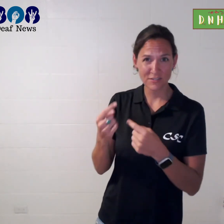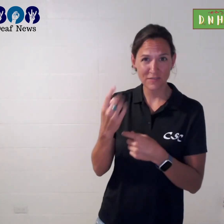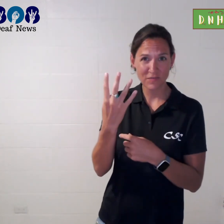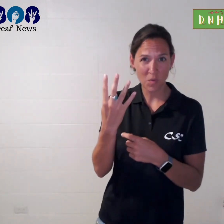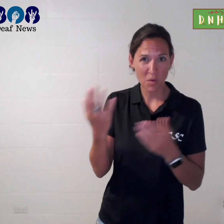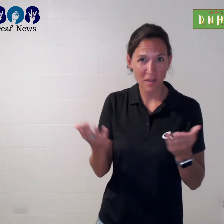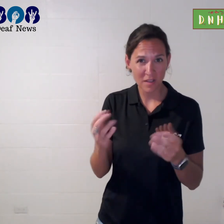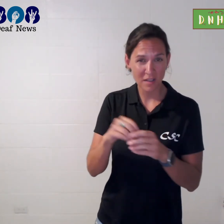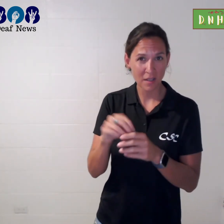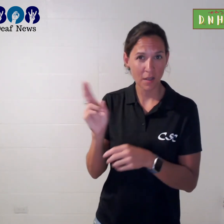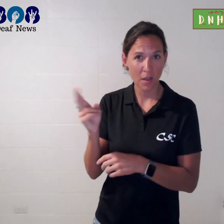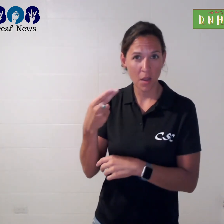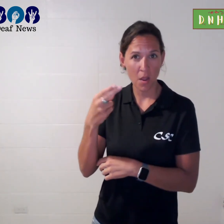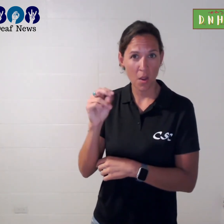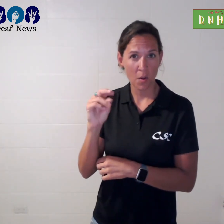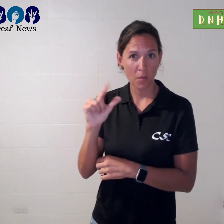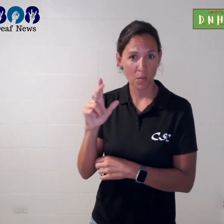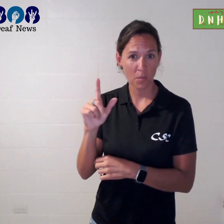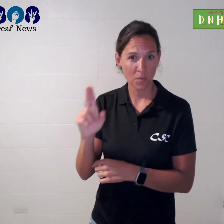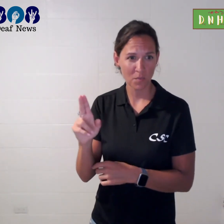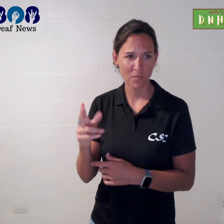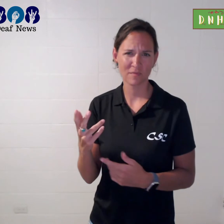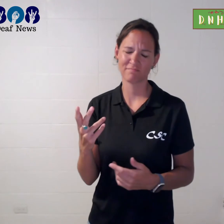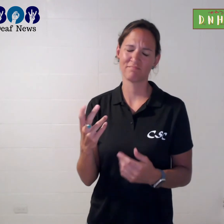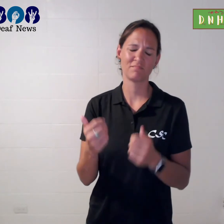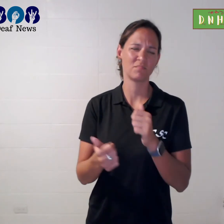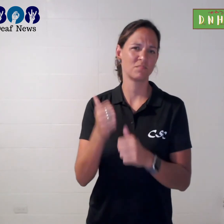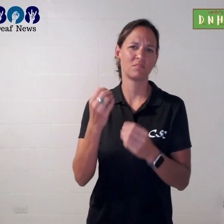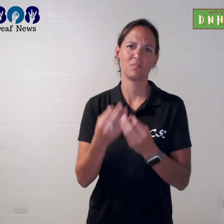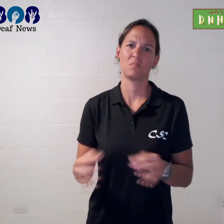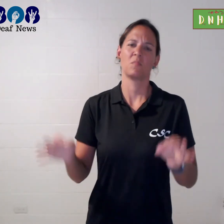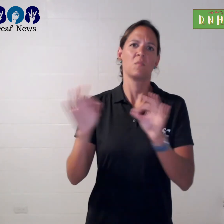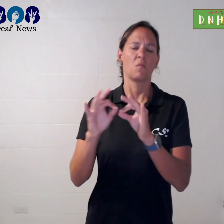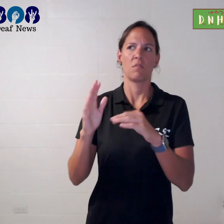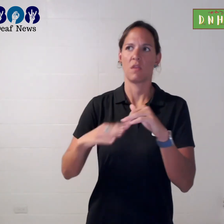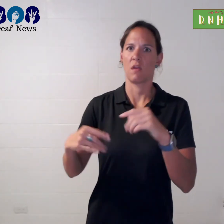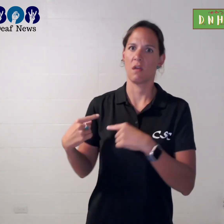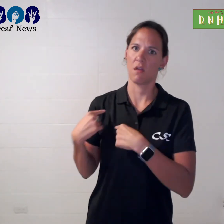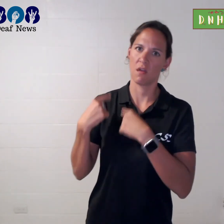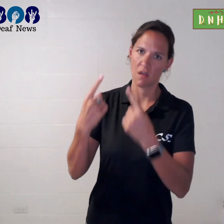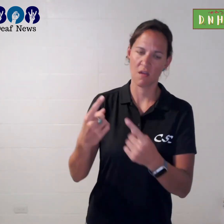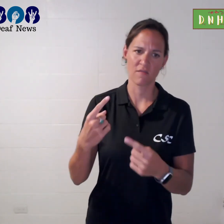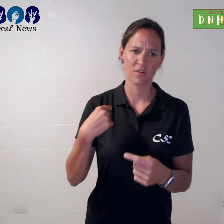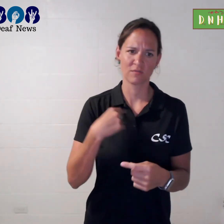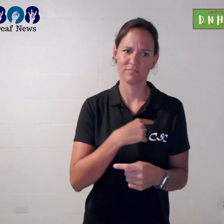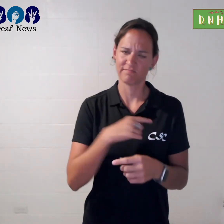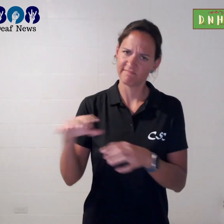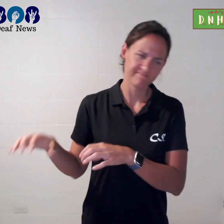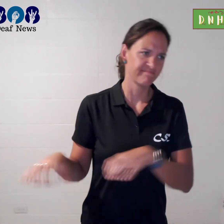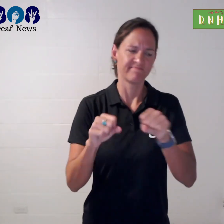after the shooting, injured 4 in Honolulu. It is more important than ever that